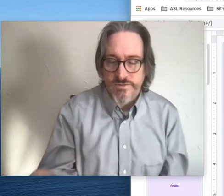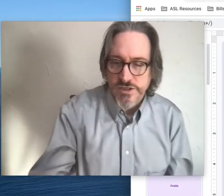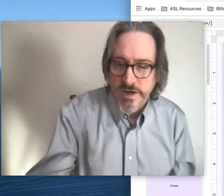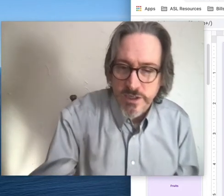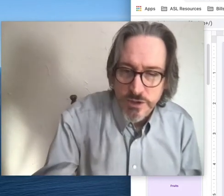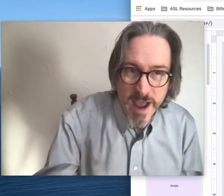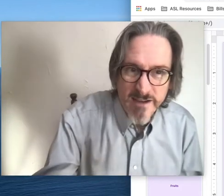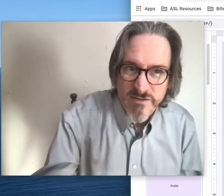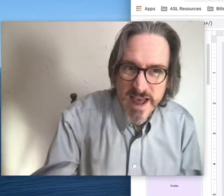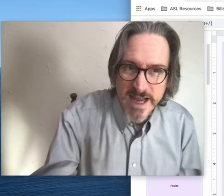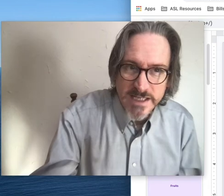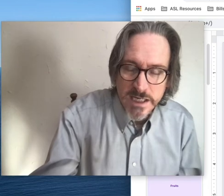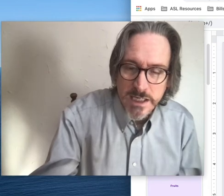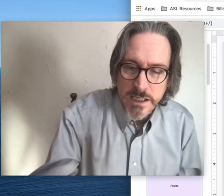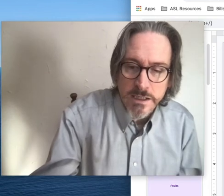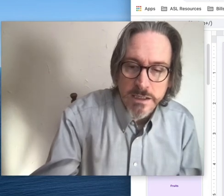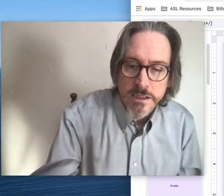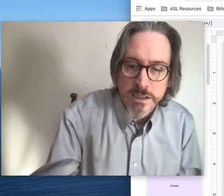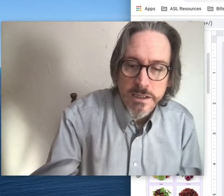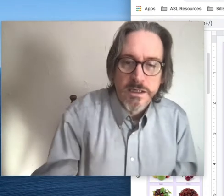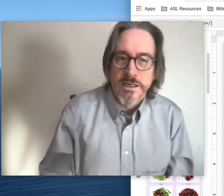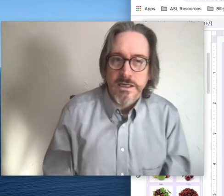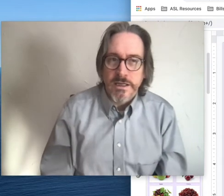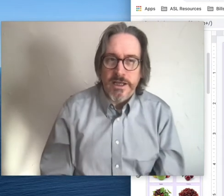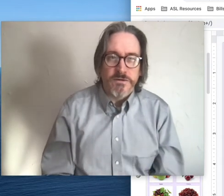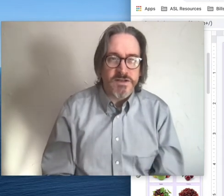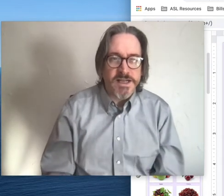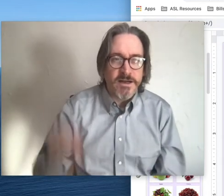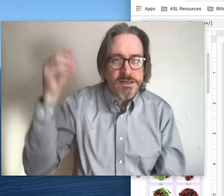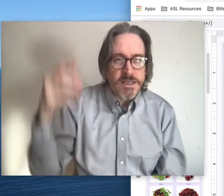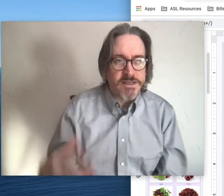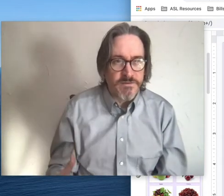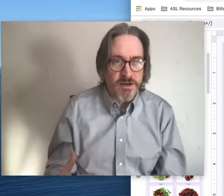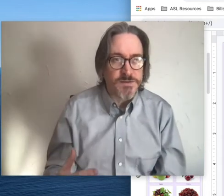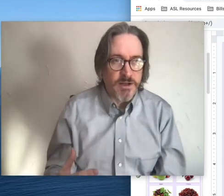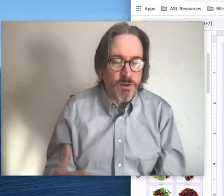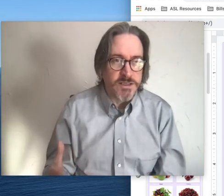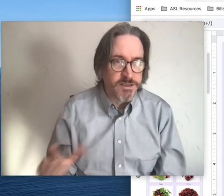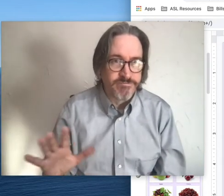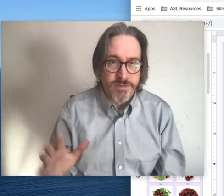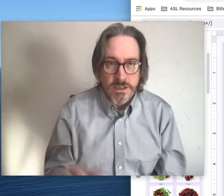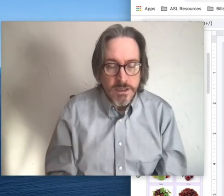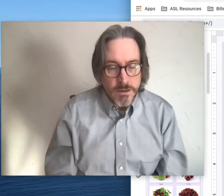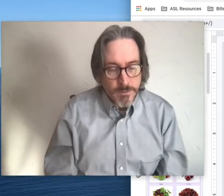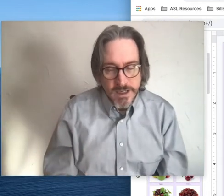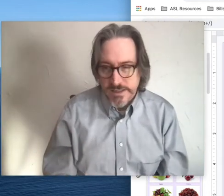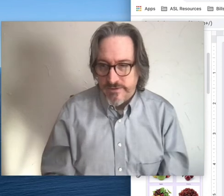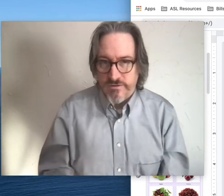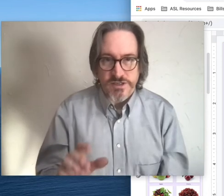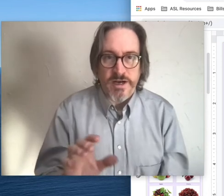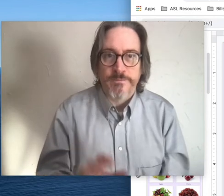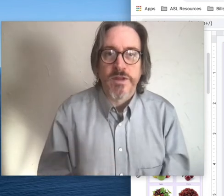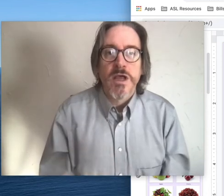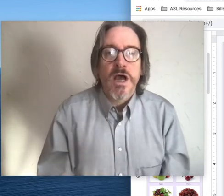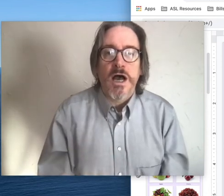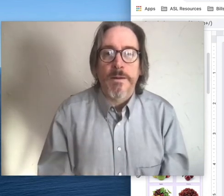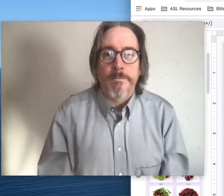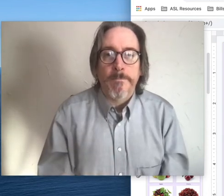So it's frustrating to have that. They could have just said, here's a list of fingerspelled ones, but it's a bit